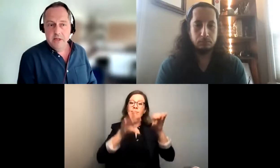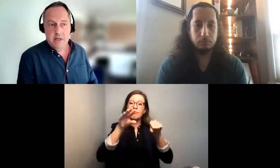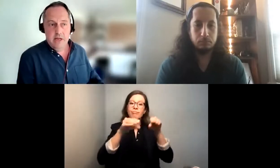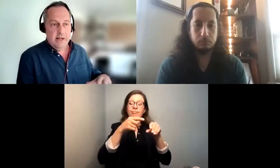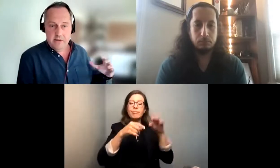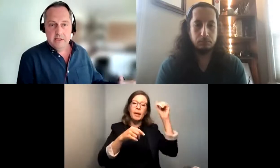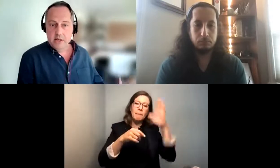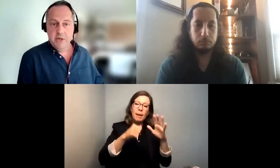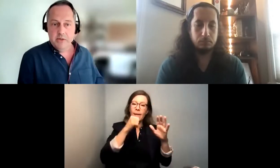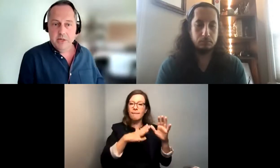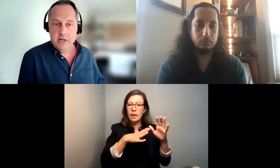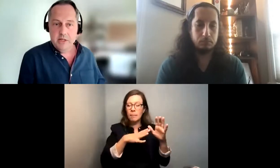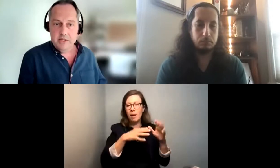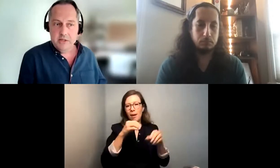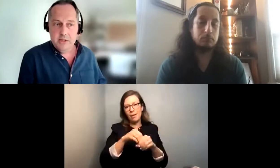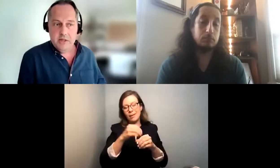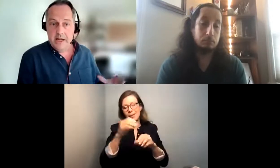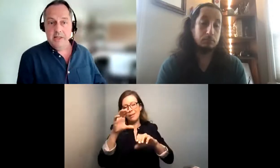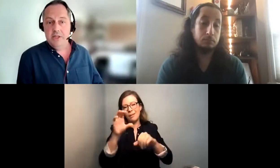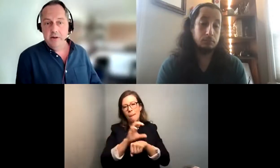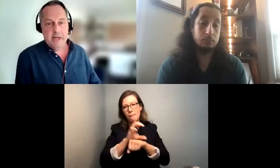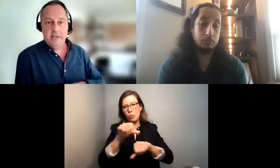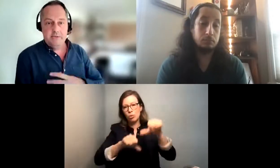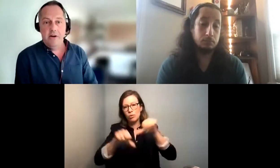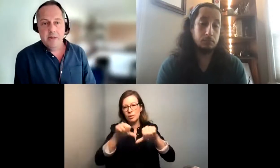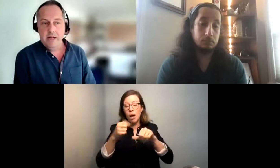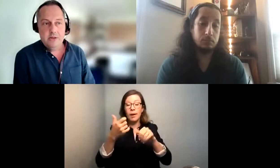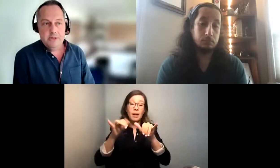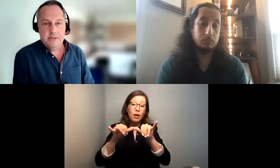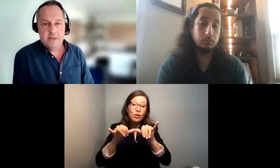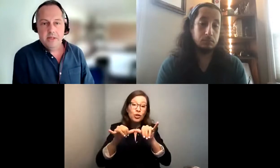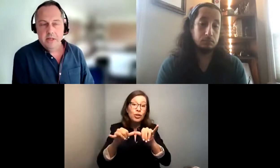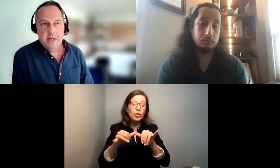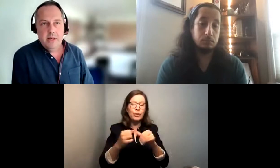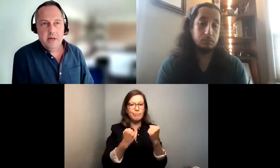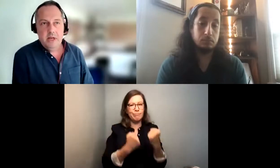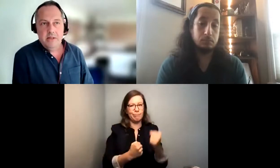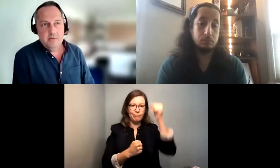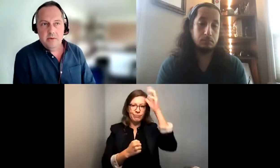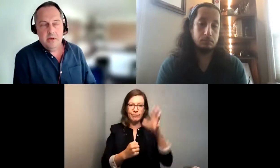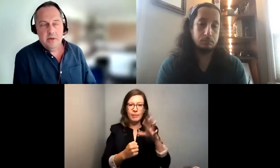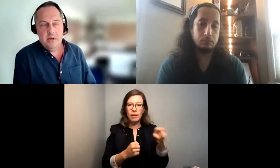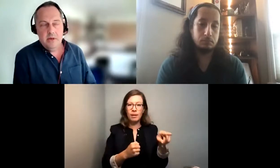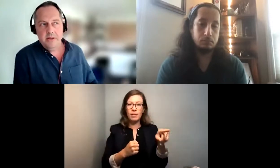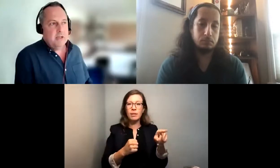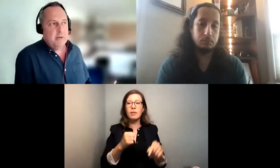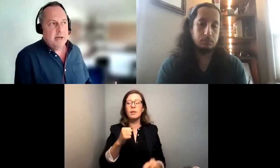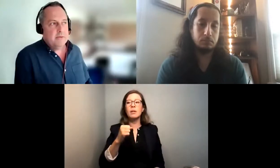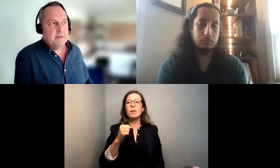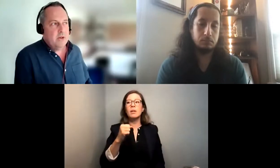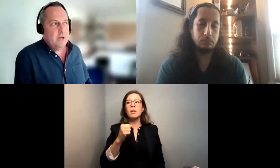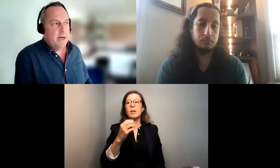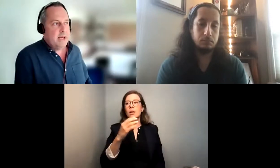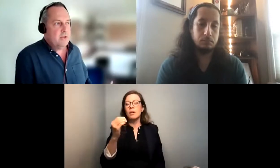division in things like computer science and engineering, it's very male dominant, and it's just